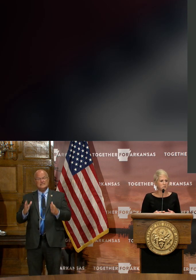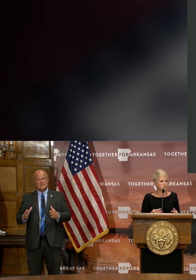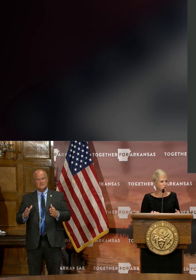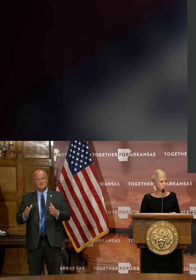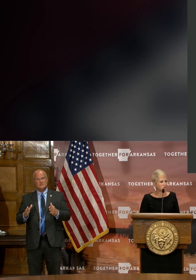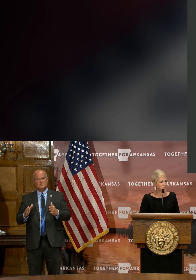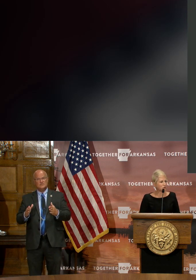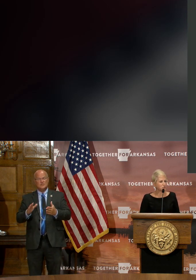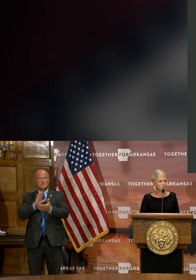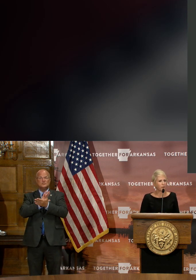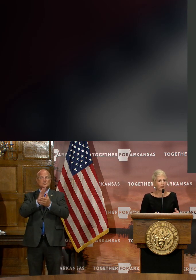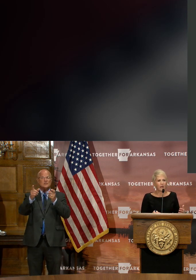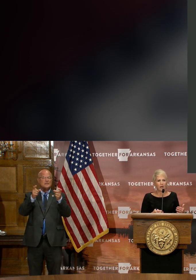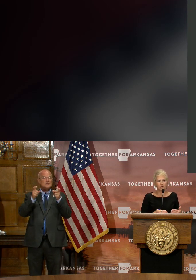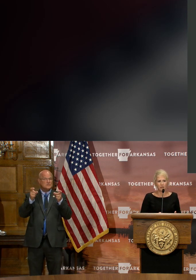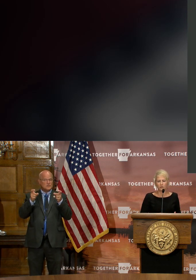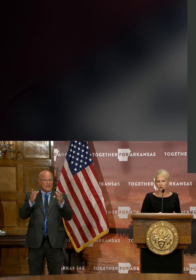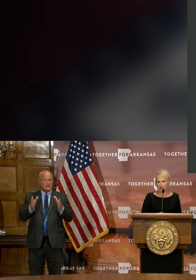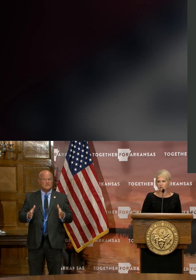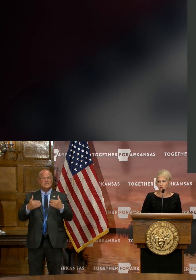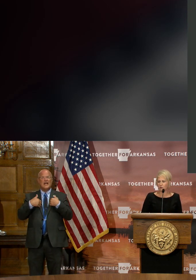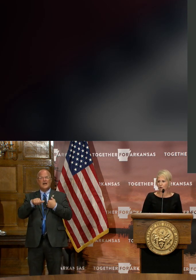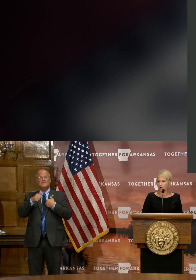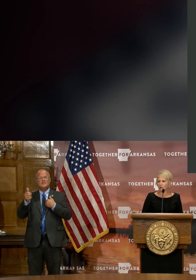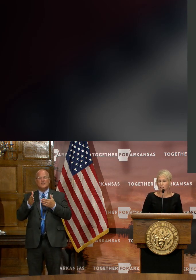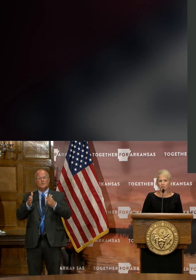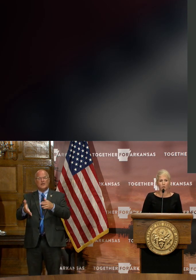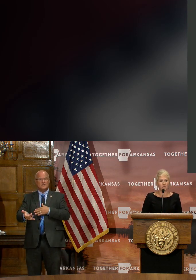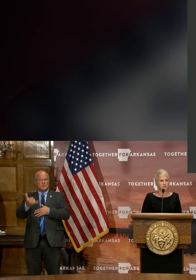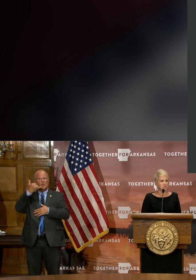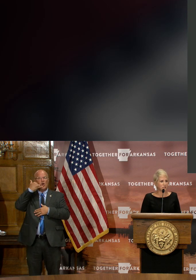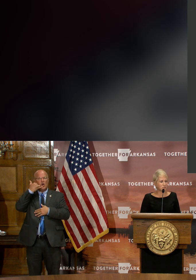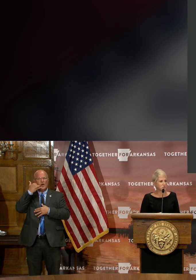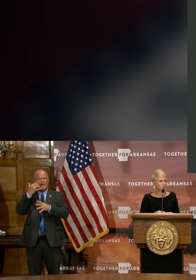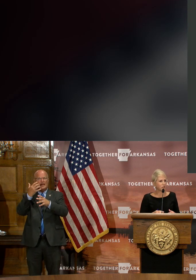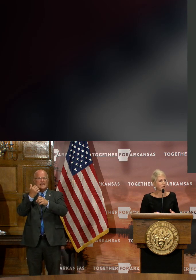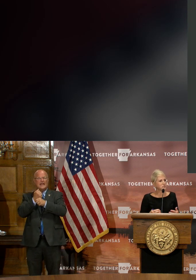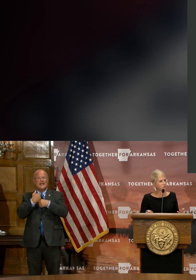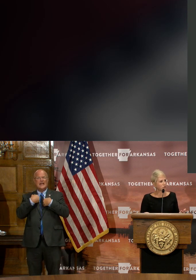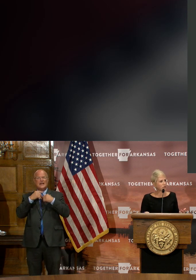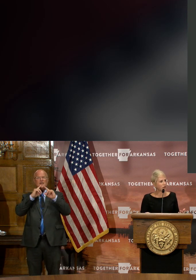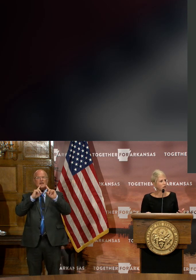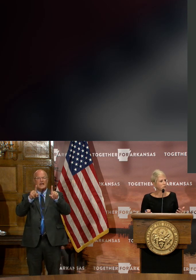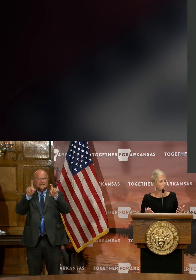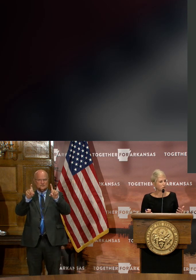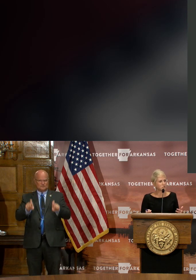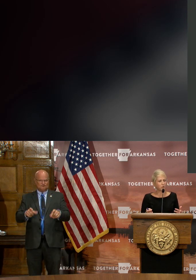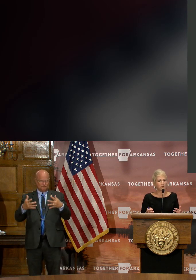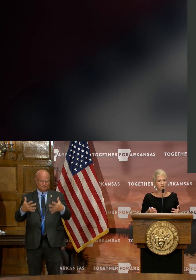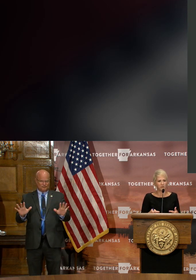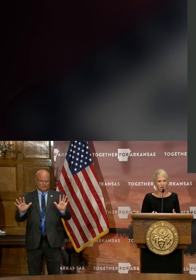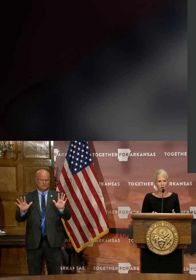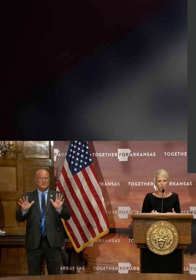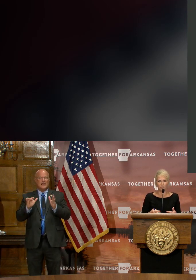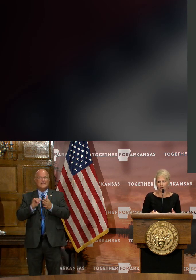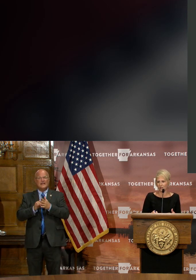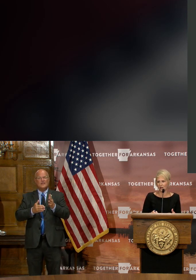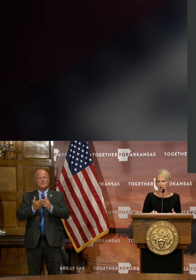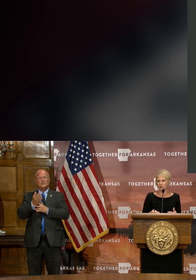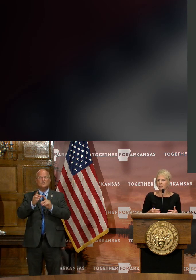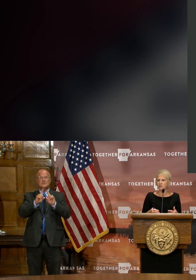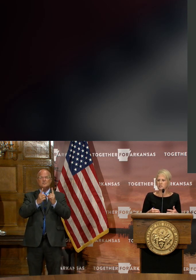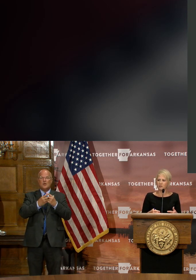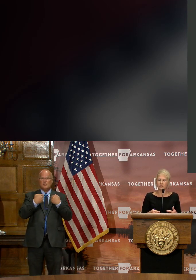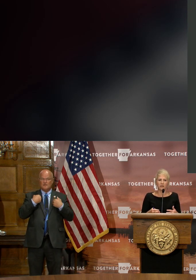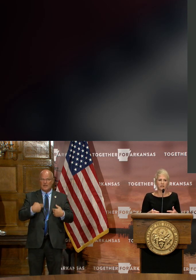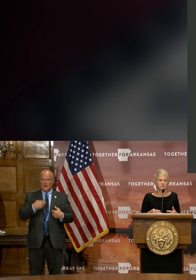educators, school administration have another avenue to call and get questions answered. And that's freeing up the Department of Health